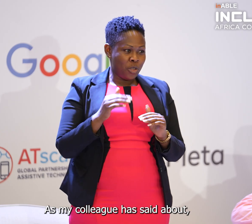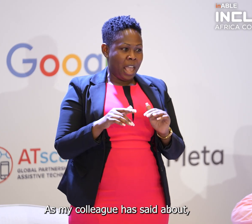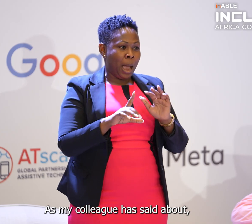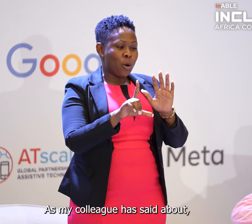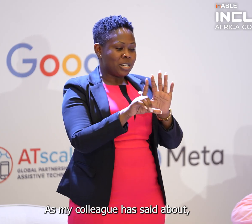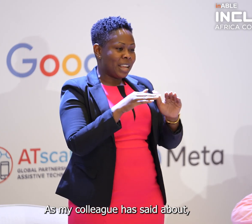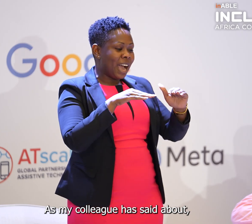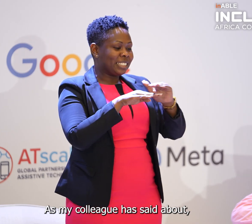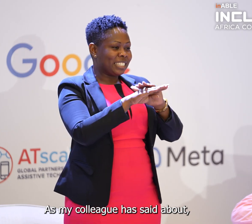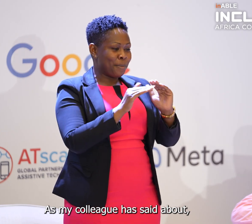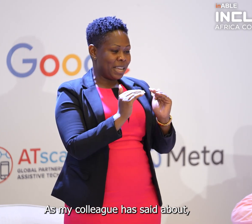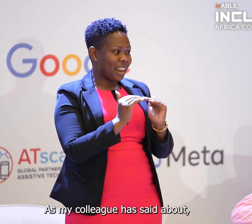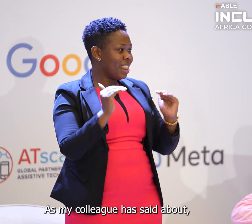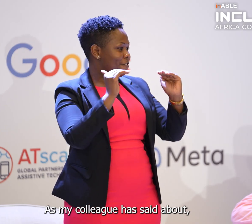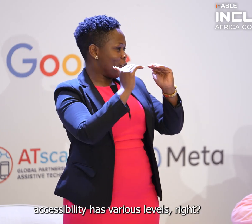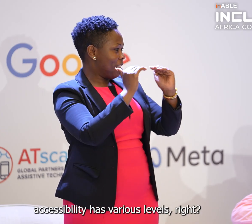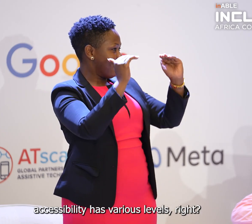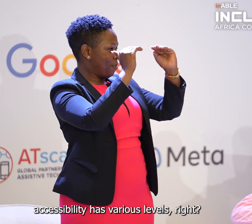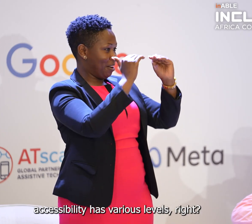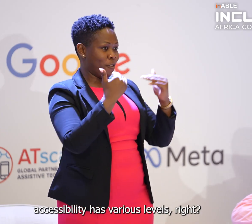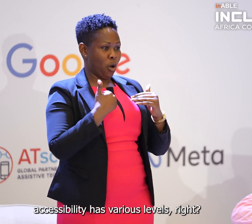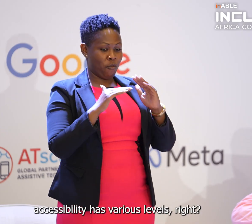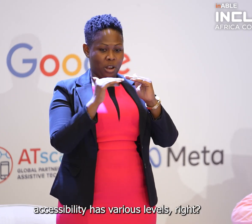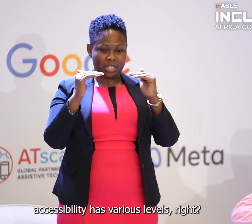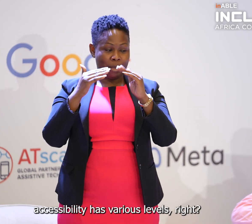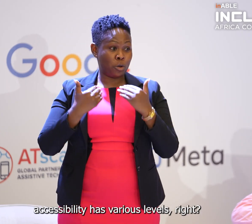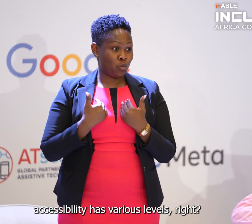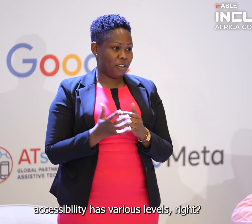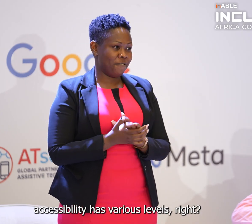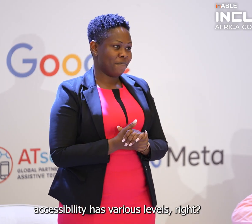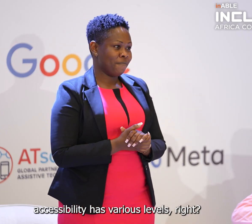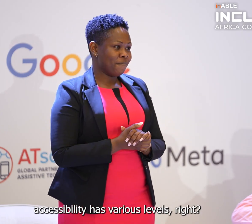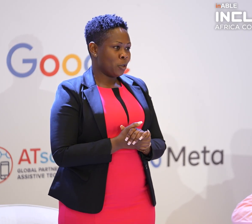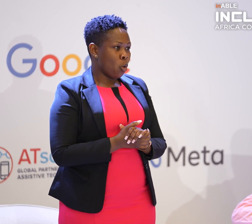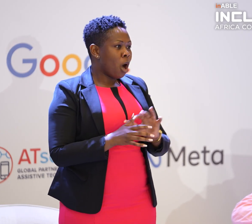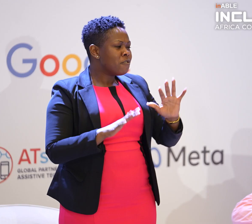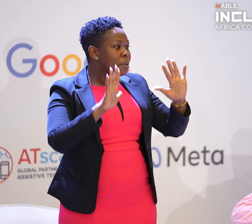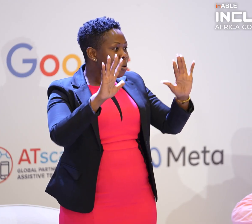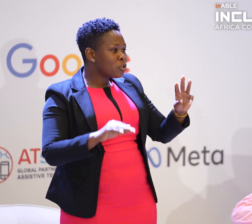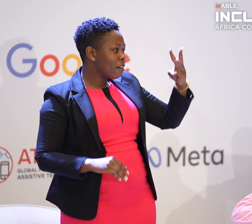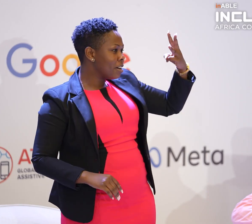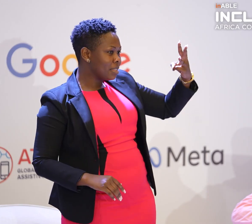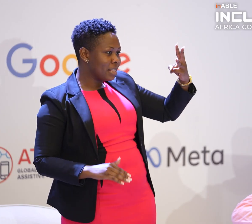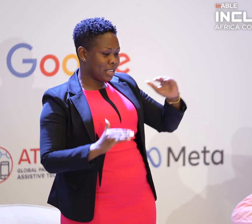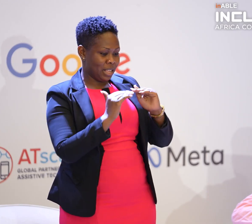As my colleague has said, about accessibility has various levels, right?